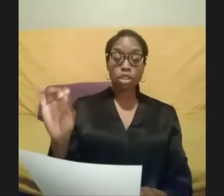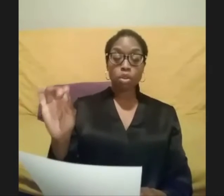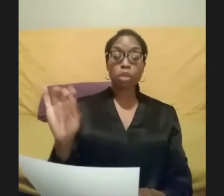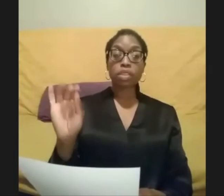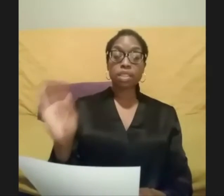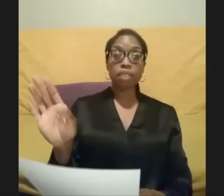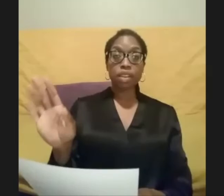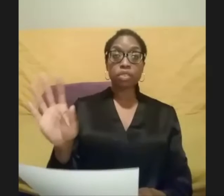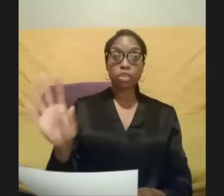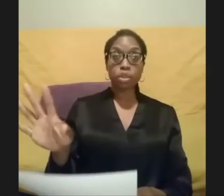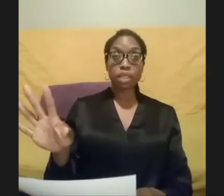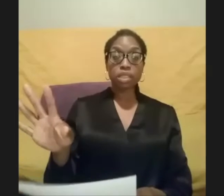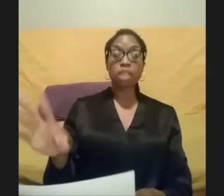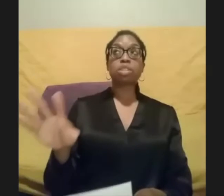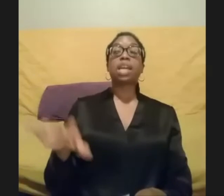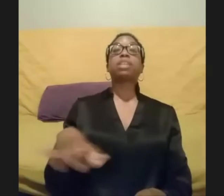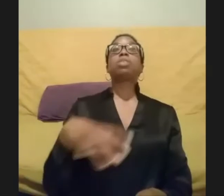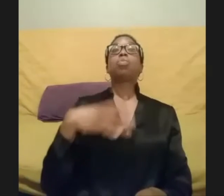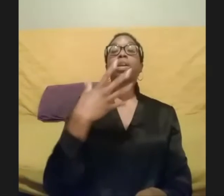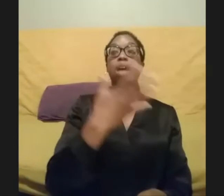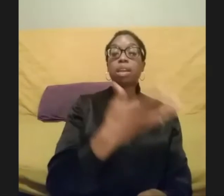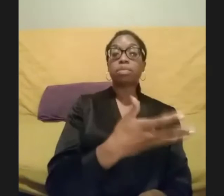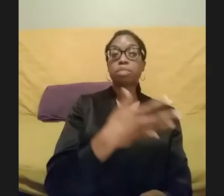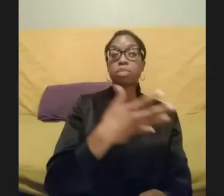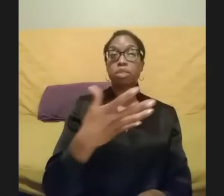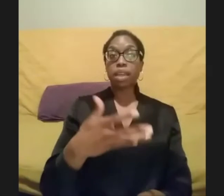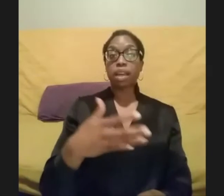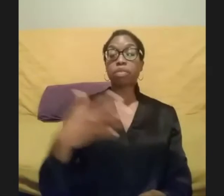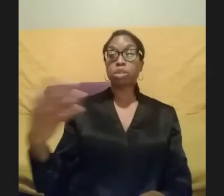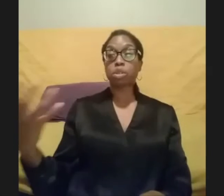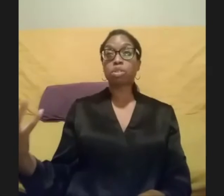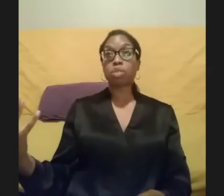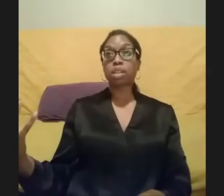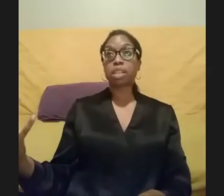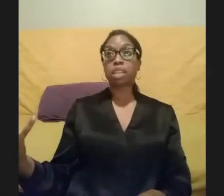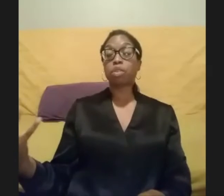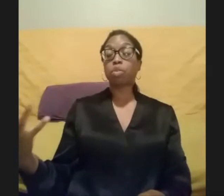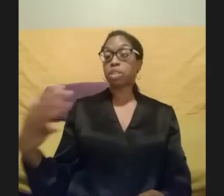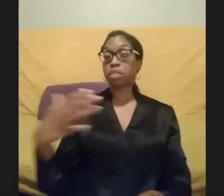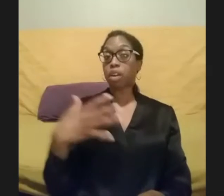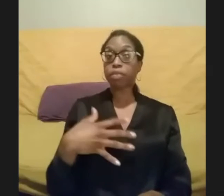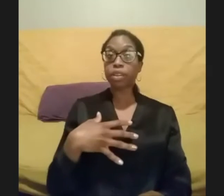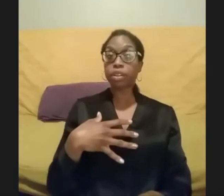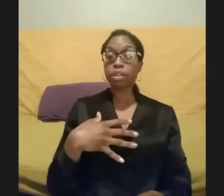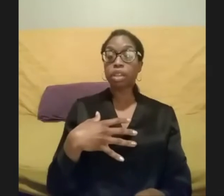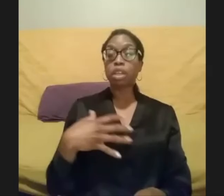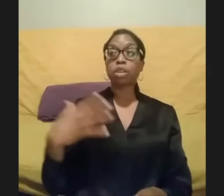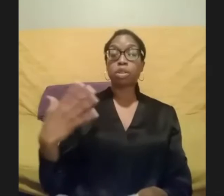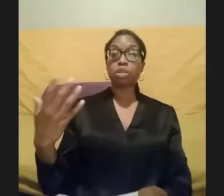going over the side effects of your treatment, understanding what kind of symptoms you may have. There are certain drugs that give you a risk of heart failure. There are certain drugs